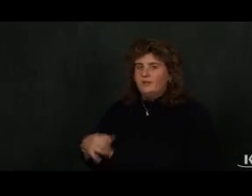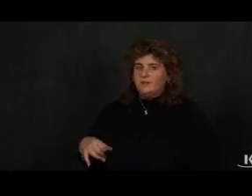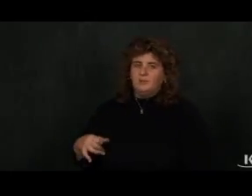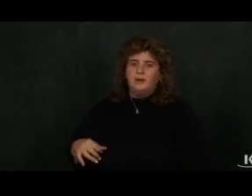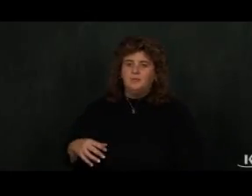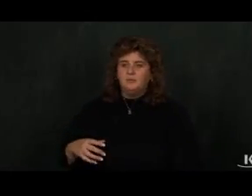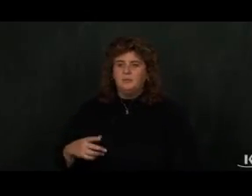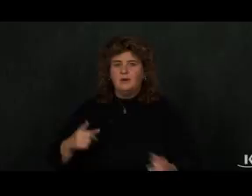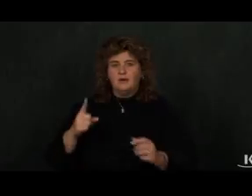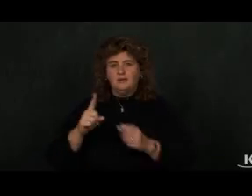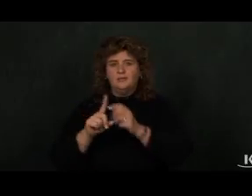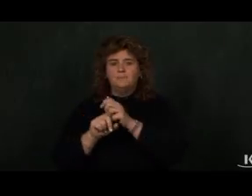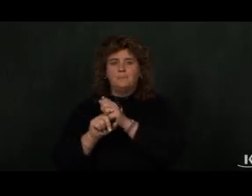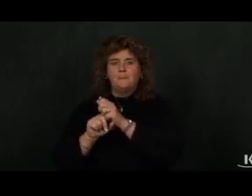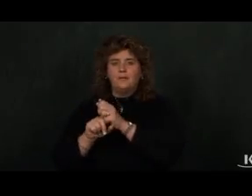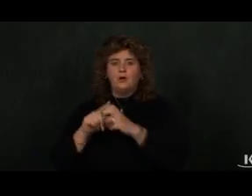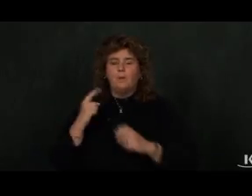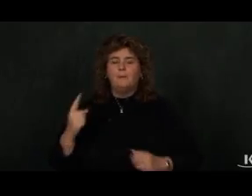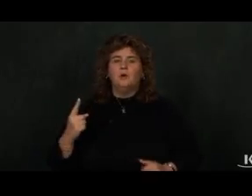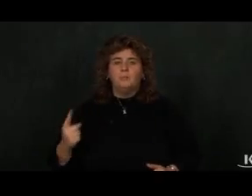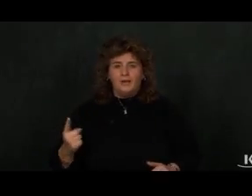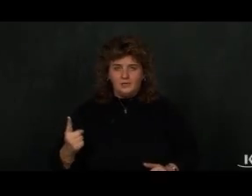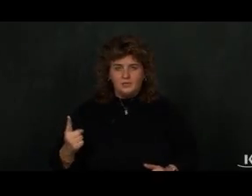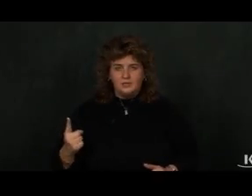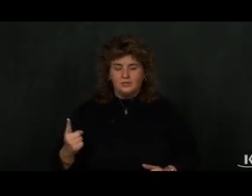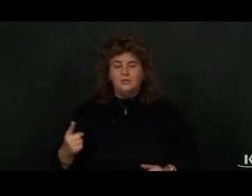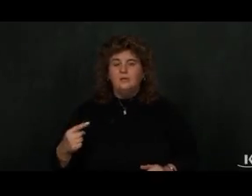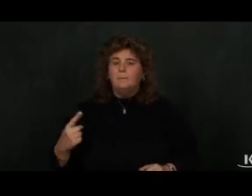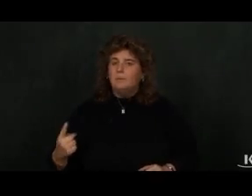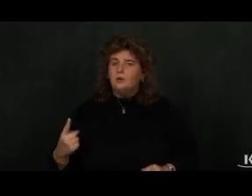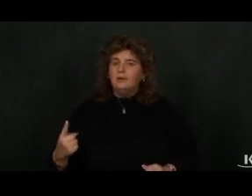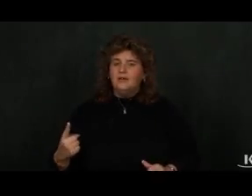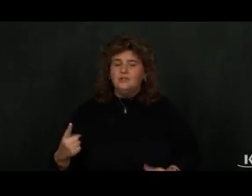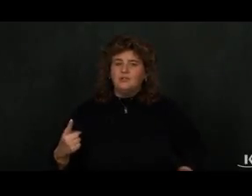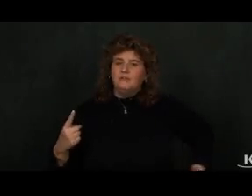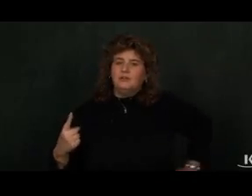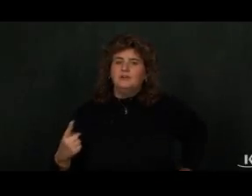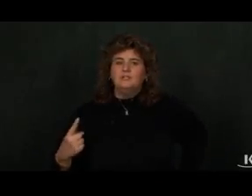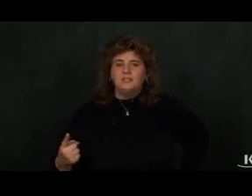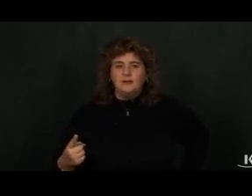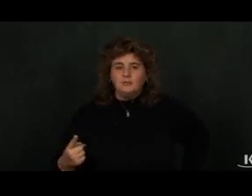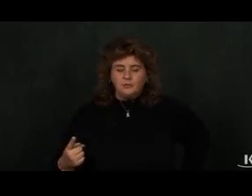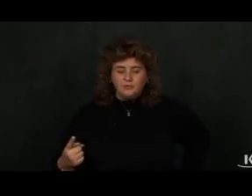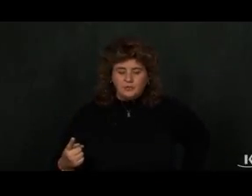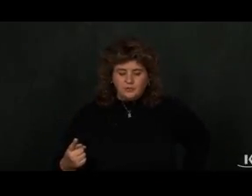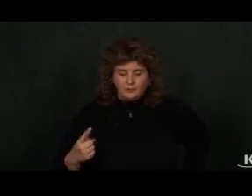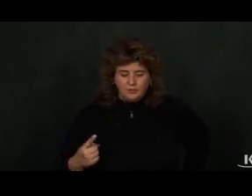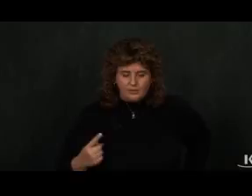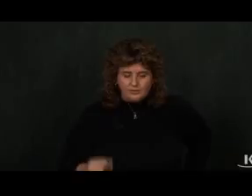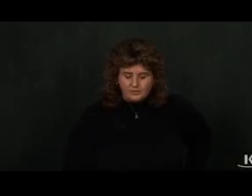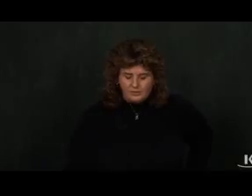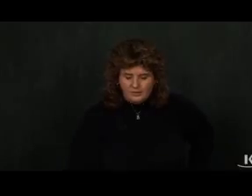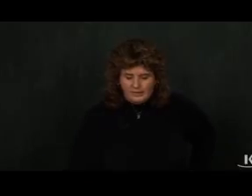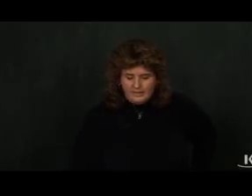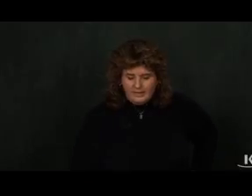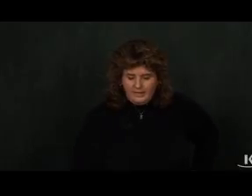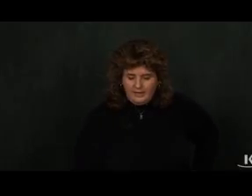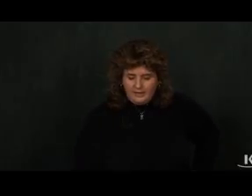number one thing that pops into my mind are burn patients. Burn patients are very susceptible to